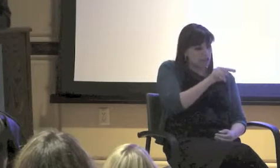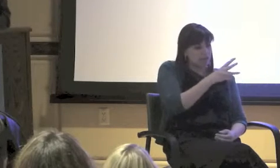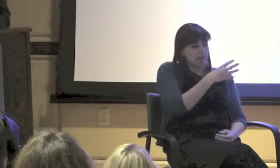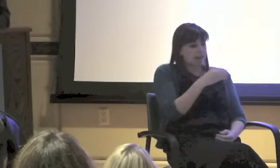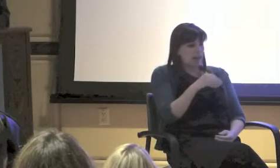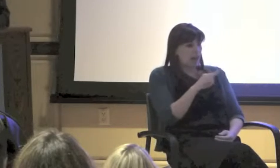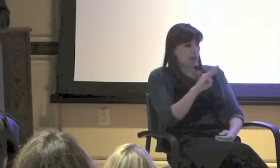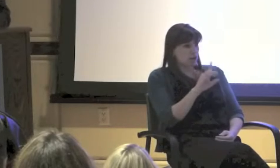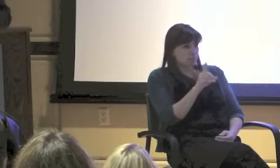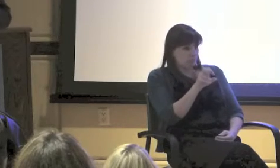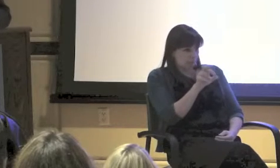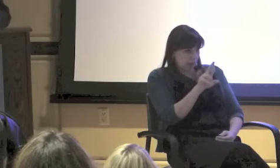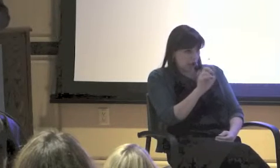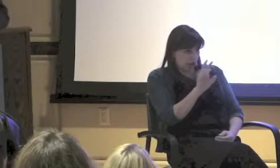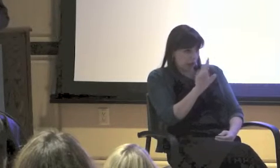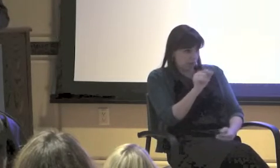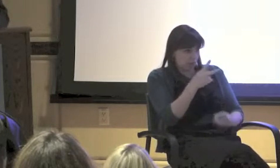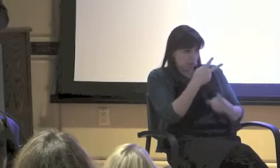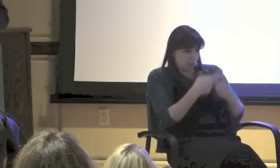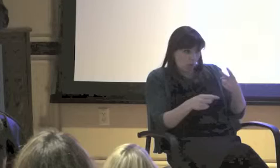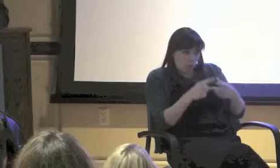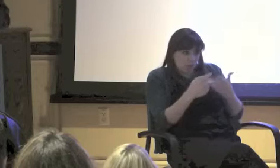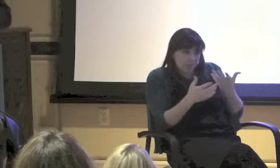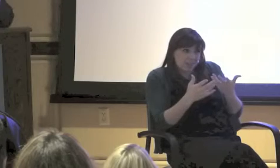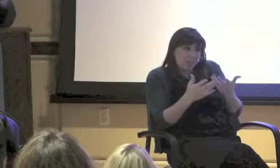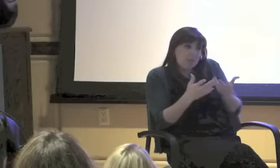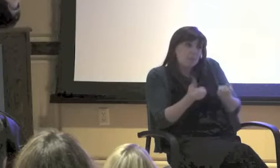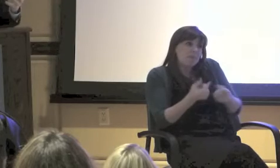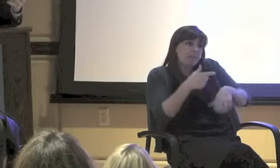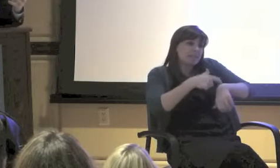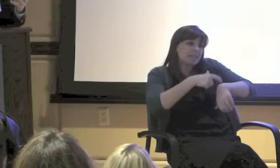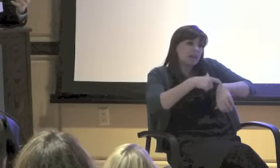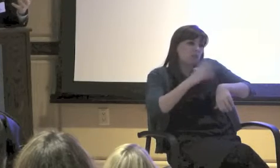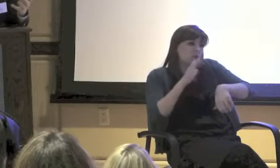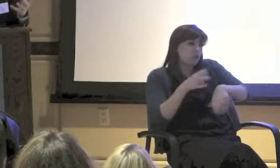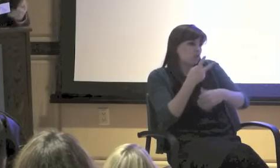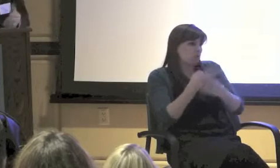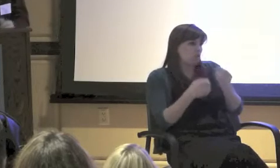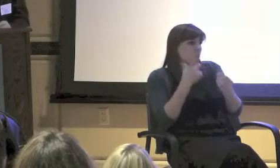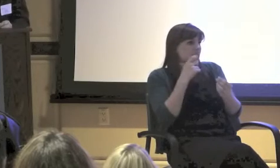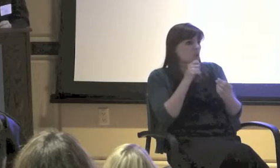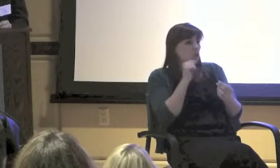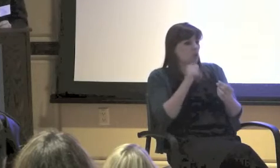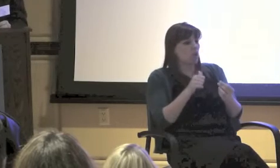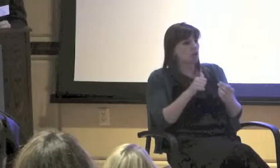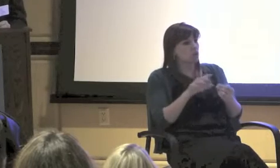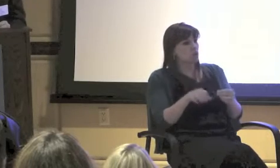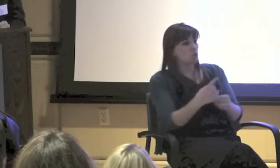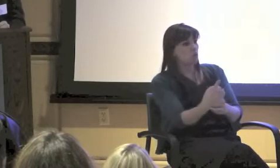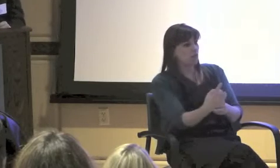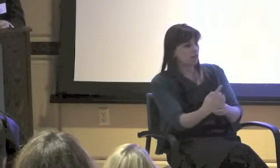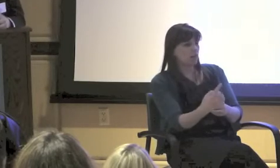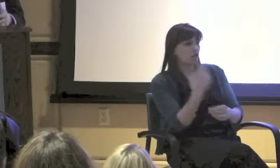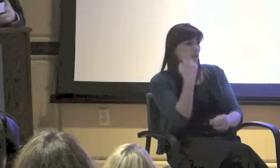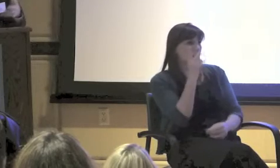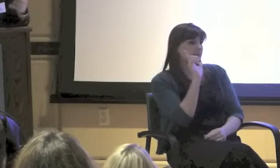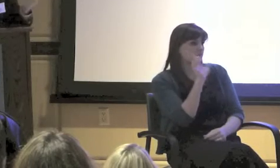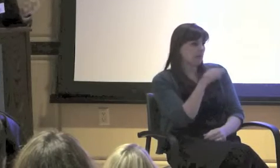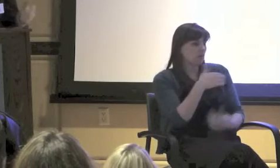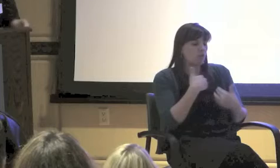bladder outlet procedure? And oftentimes we'll do that because we don't want to unmask a bad bladder and have